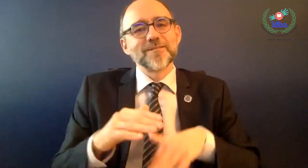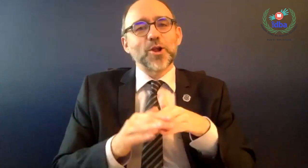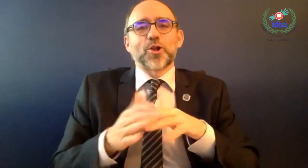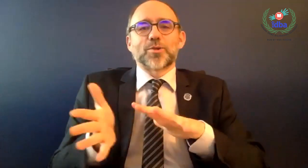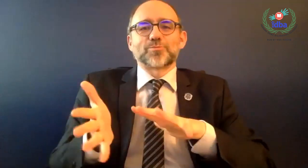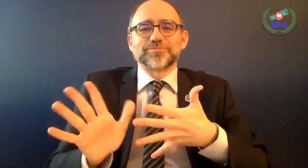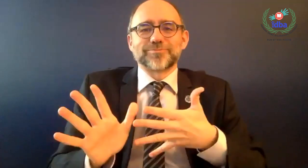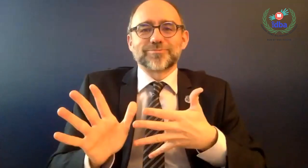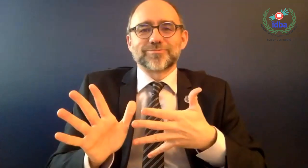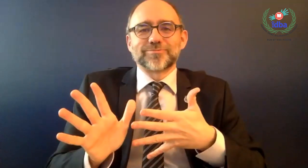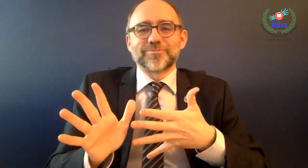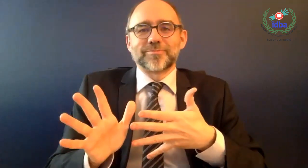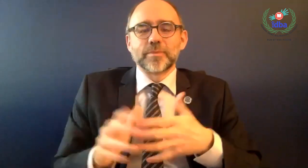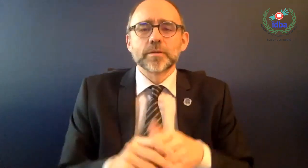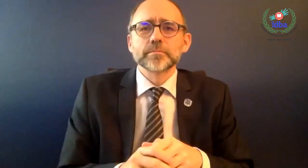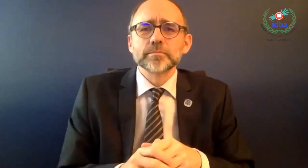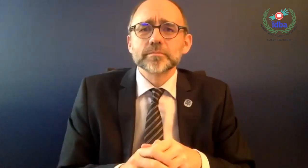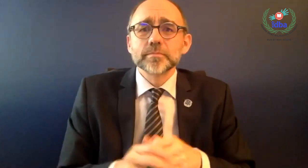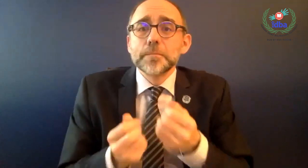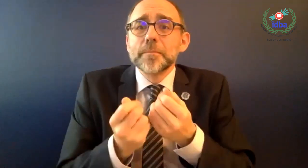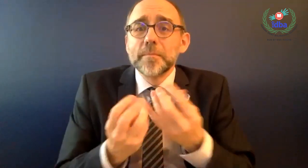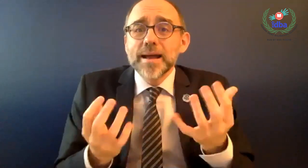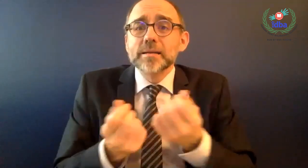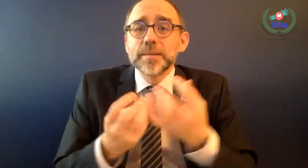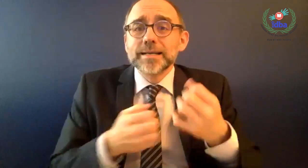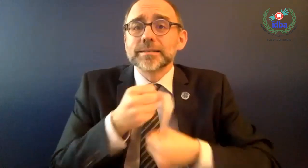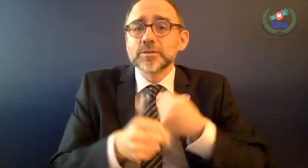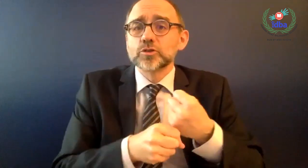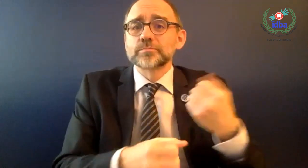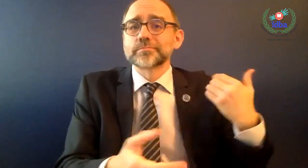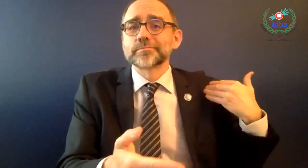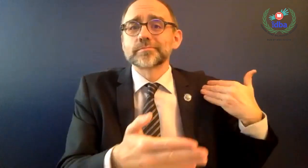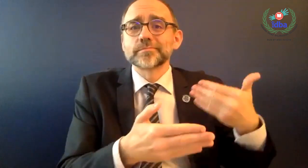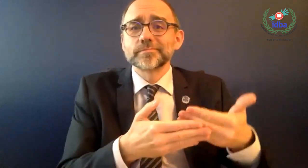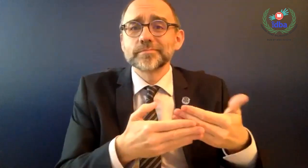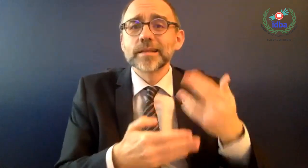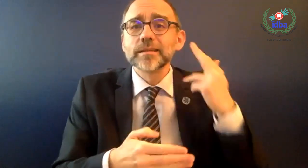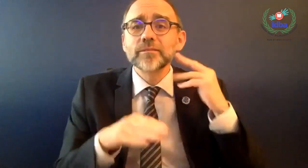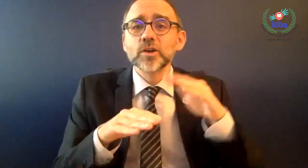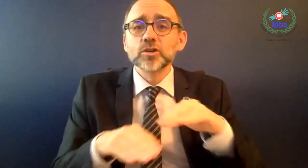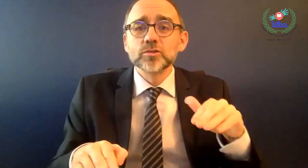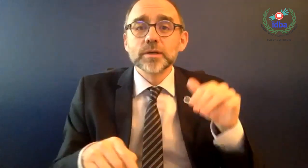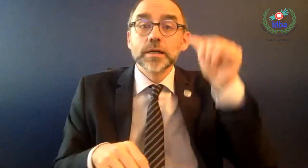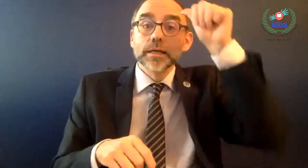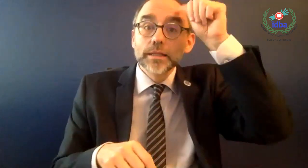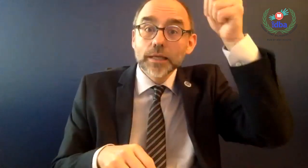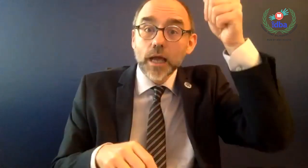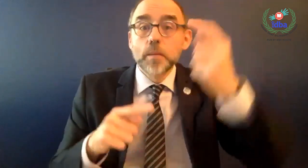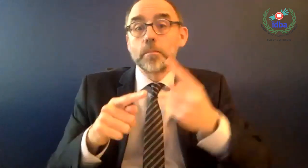language, complete sign language, full sign language. Now, many years now, since now many years, the